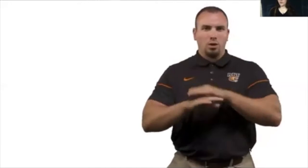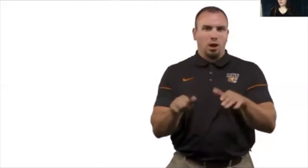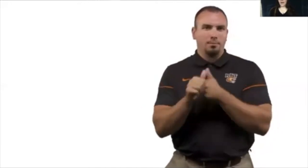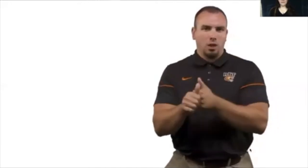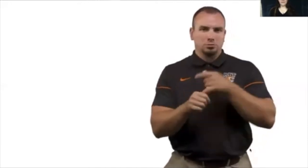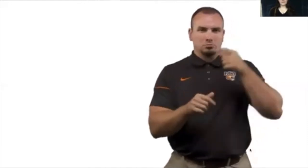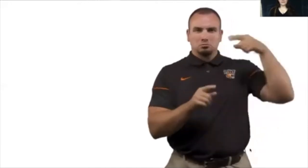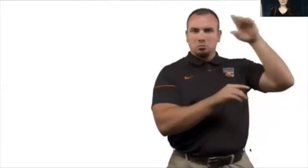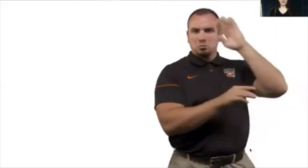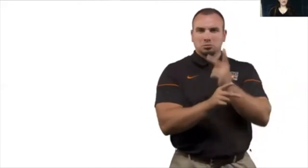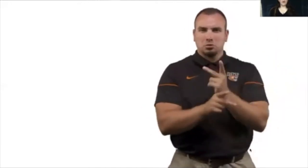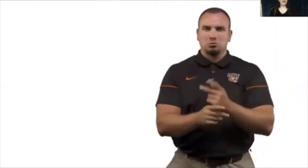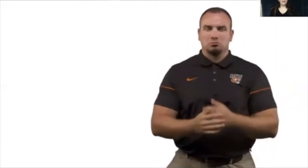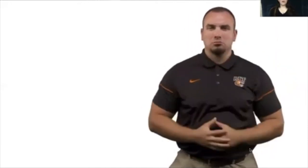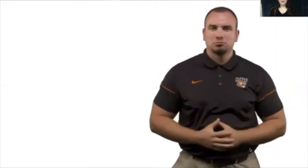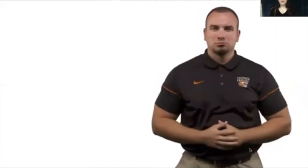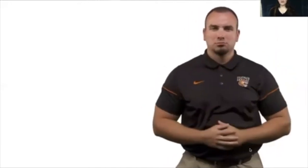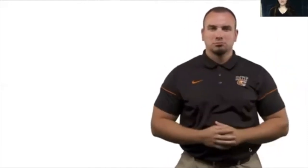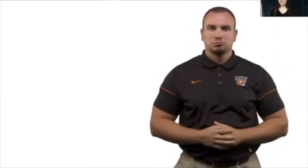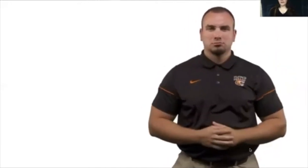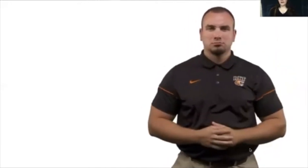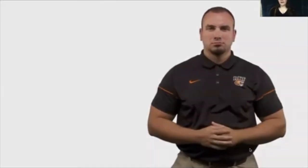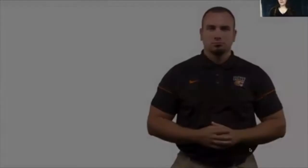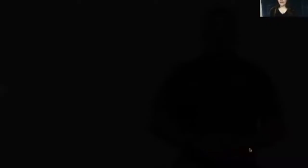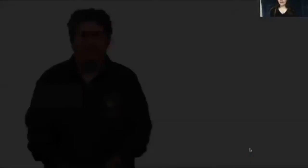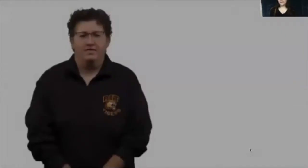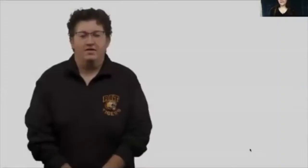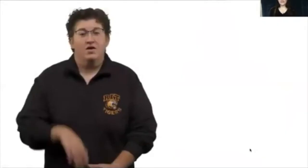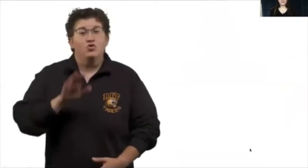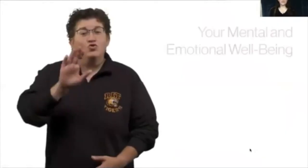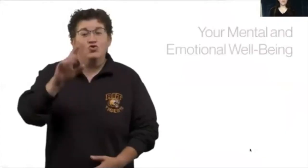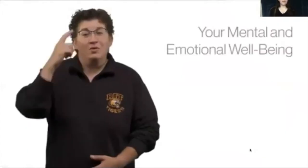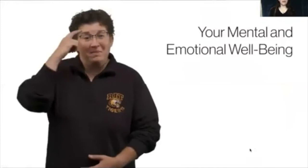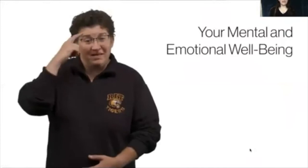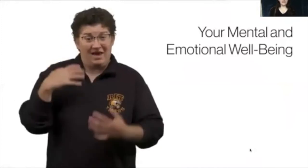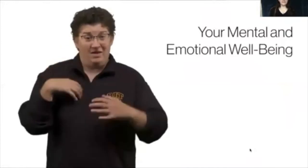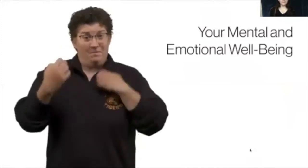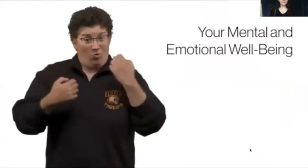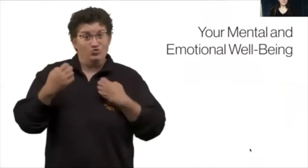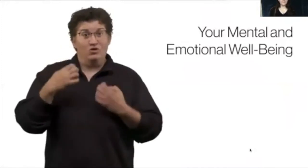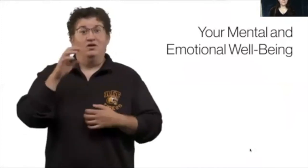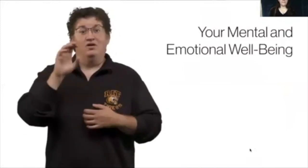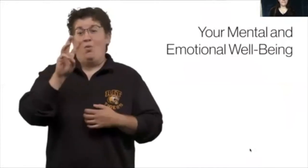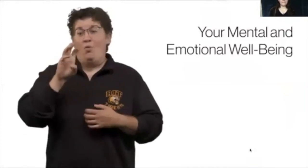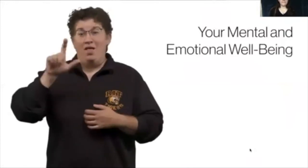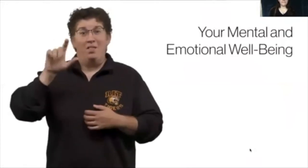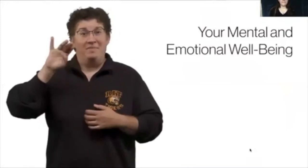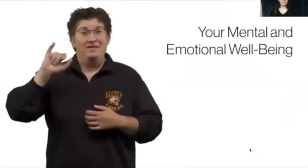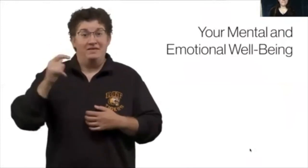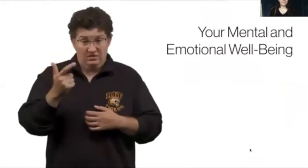You do not have to go up and approach someone if they're being non-compliant. This department will take care of it.